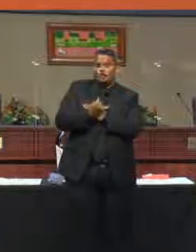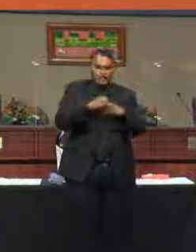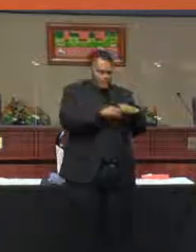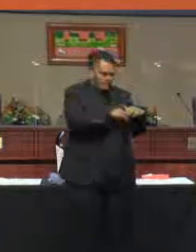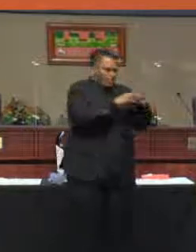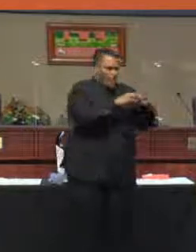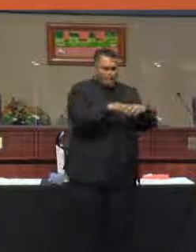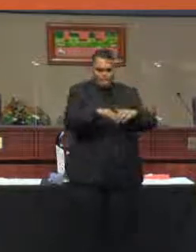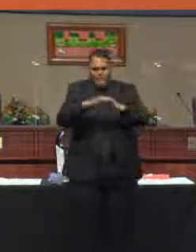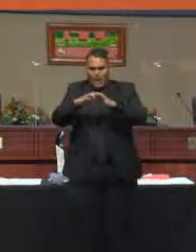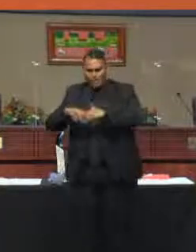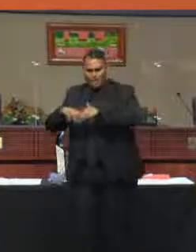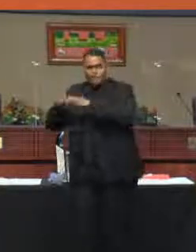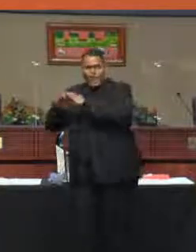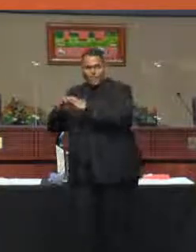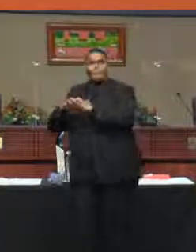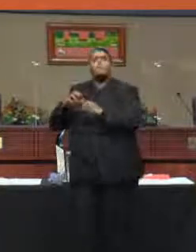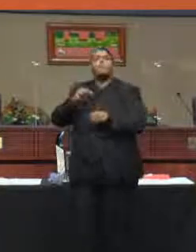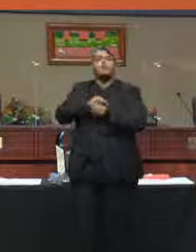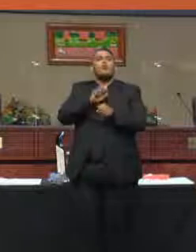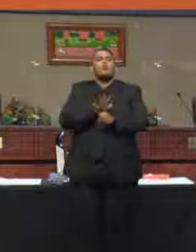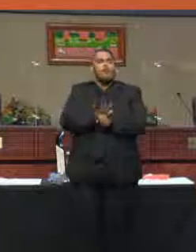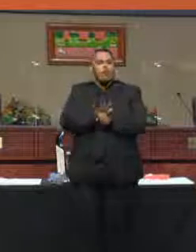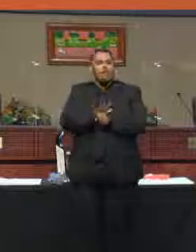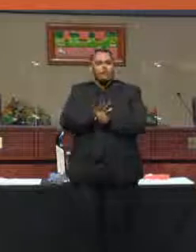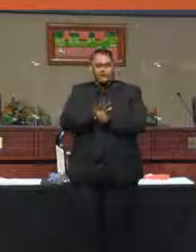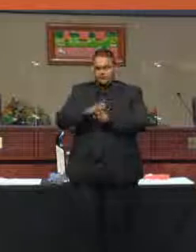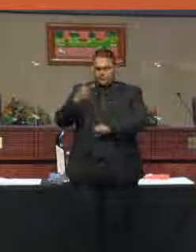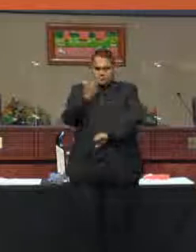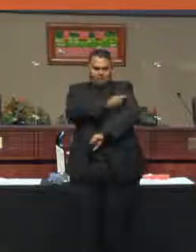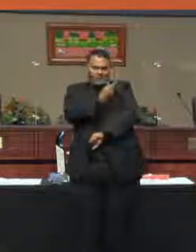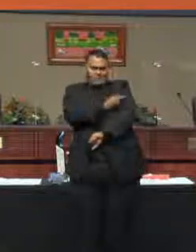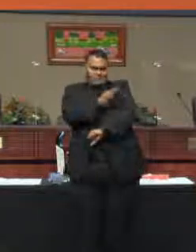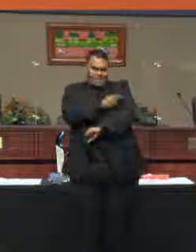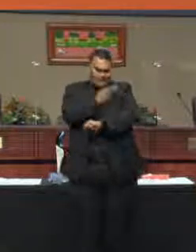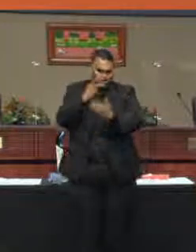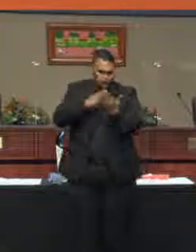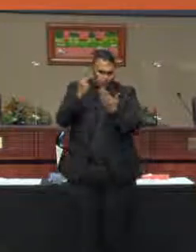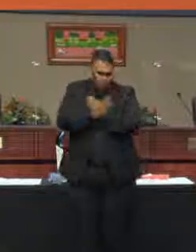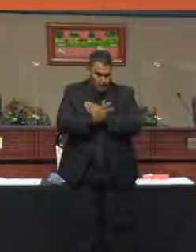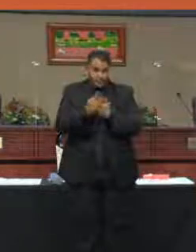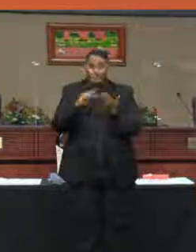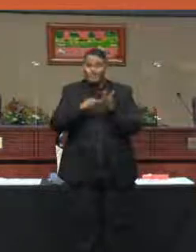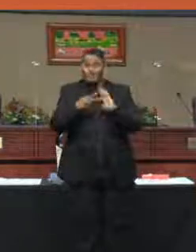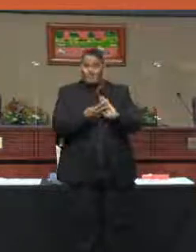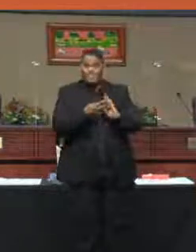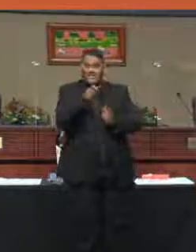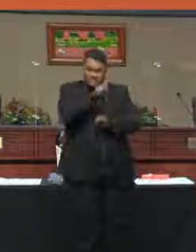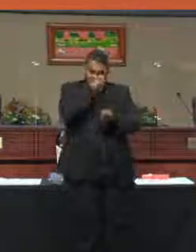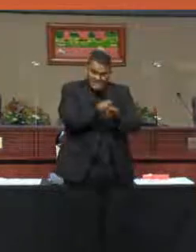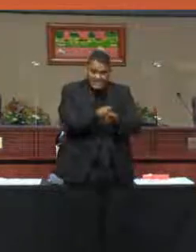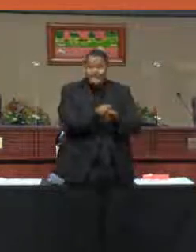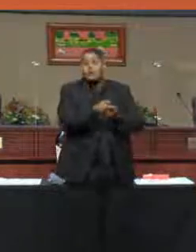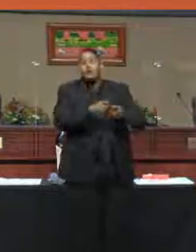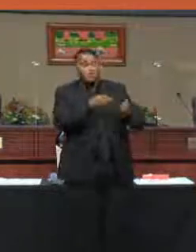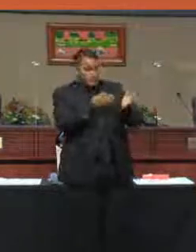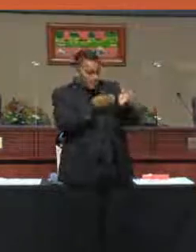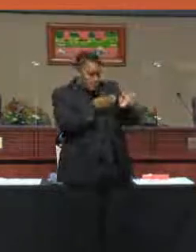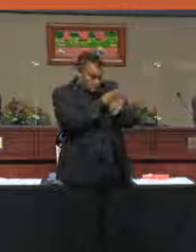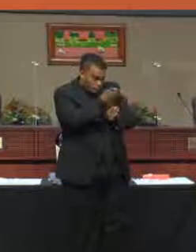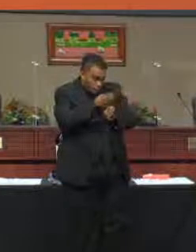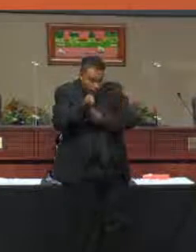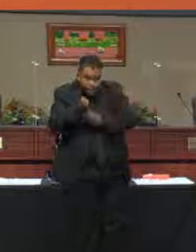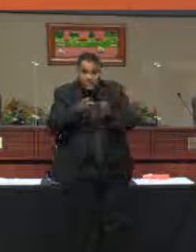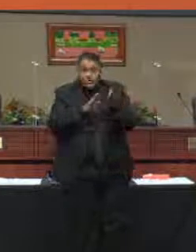County-run COVID-19 mobile vaccination program. We're thankful to the partnership that we do have with the Florida Department of Health in